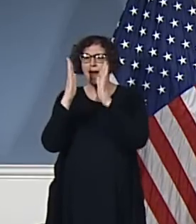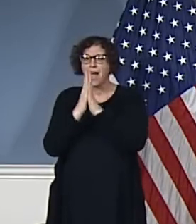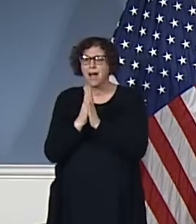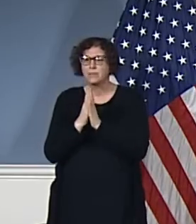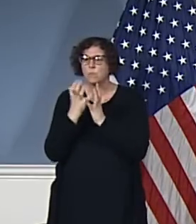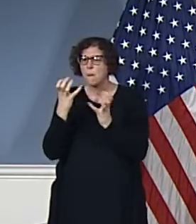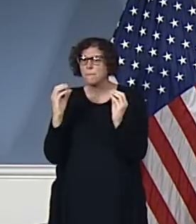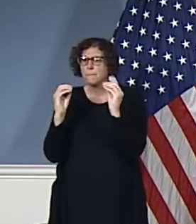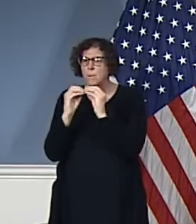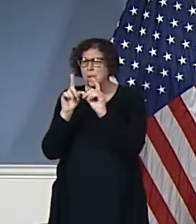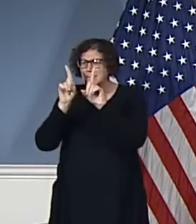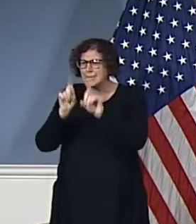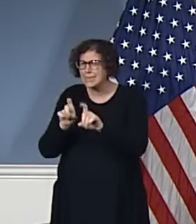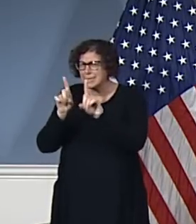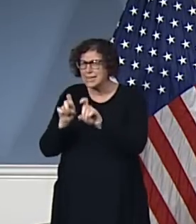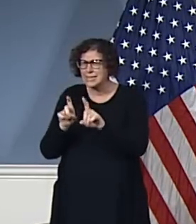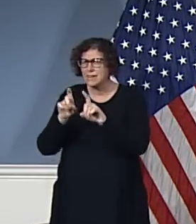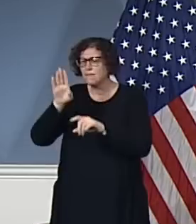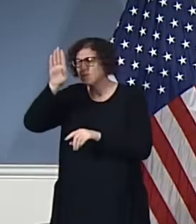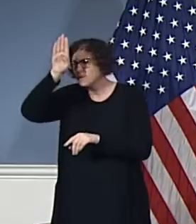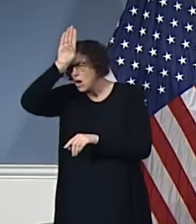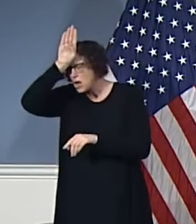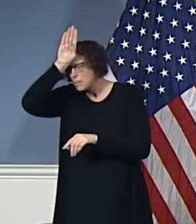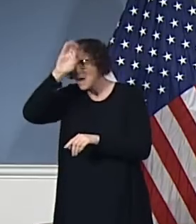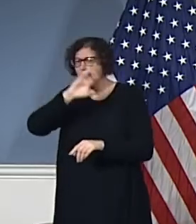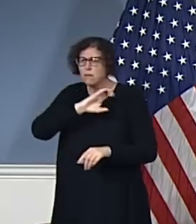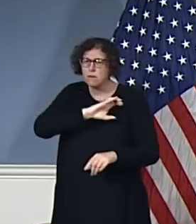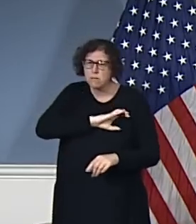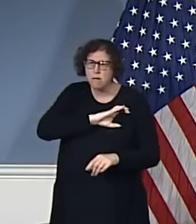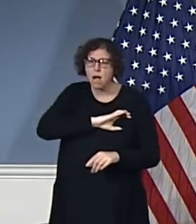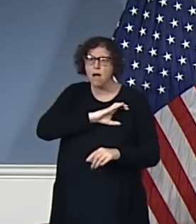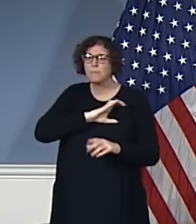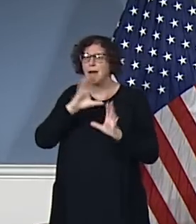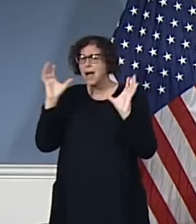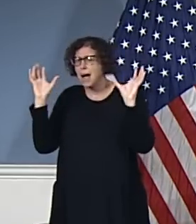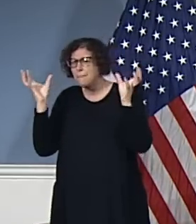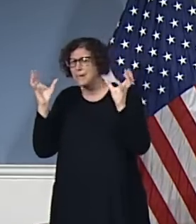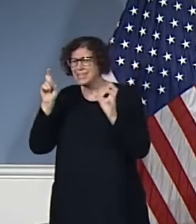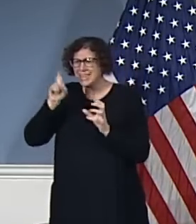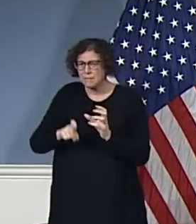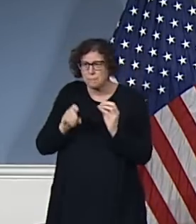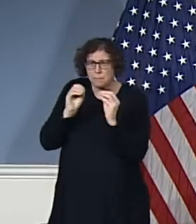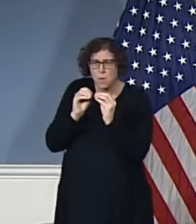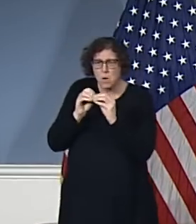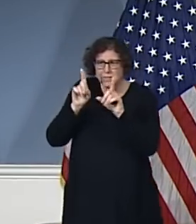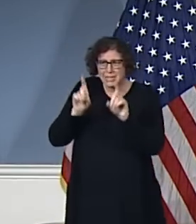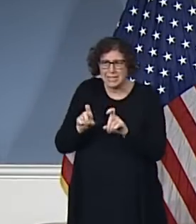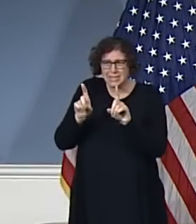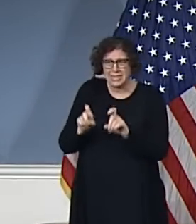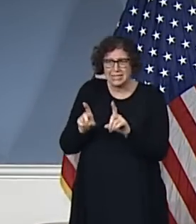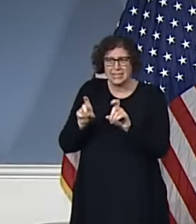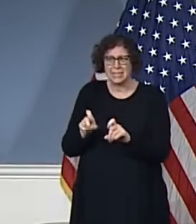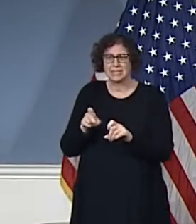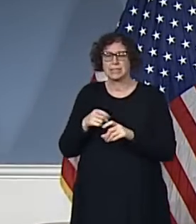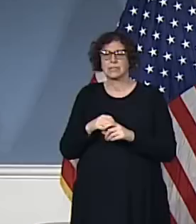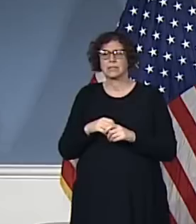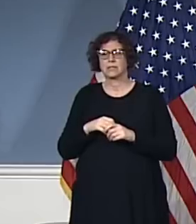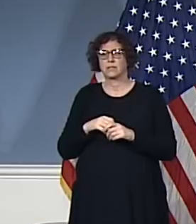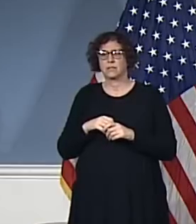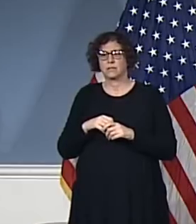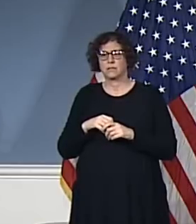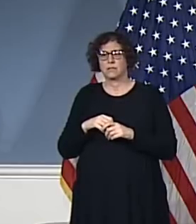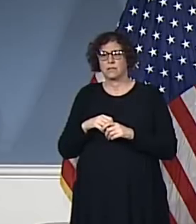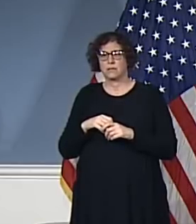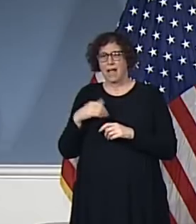and NYPD. I was wondering, since these are the guys on the front line, they're going in there, getting people out of parks. Is there going to be any plan to